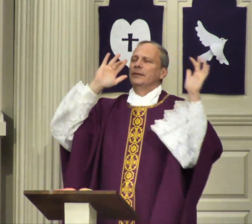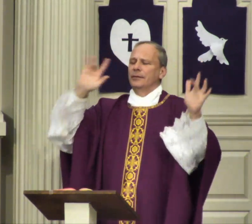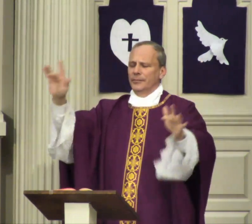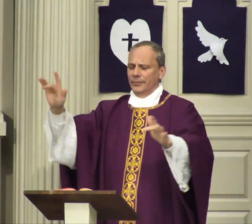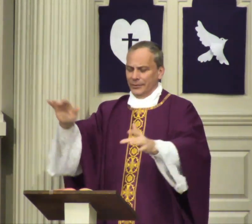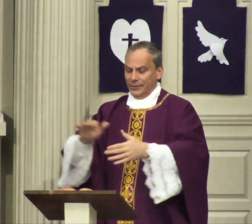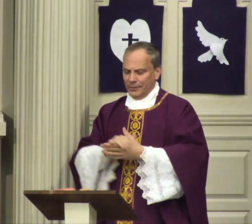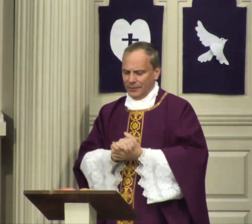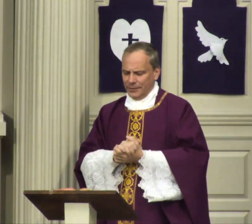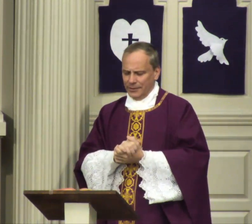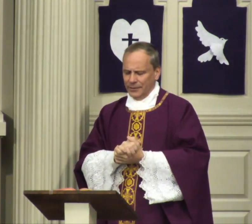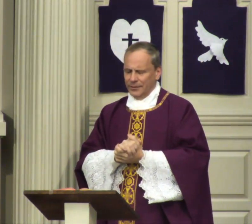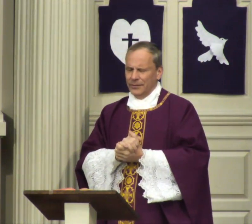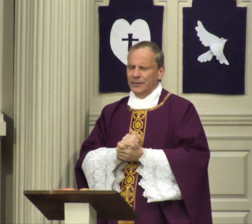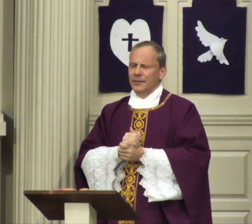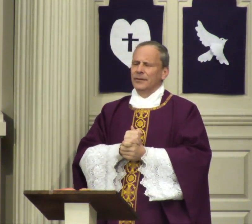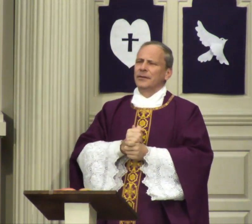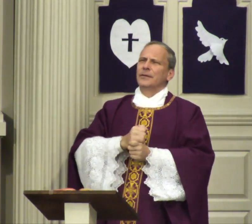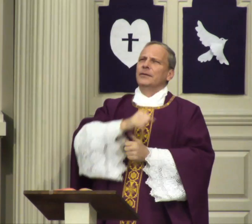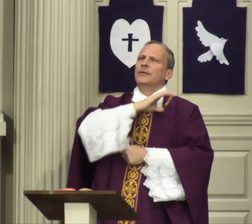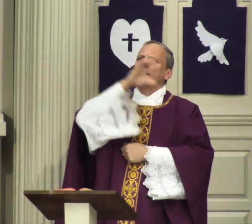Lord, have mercy.